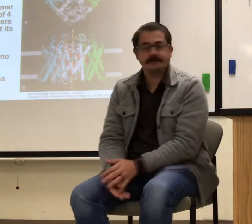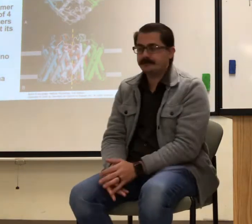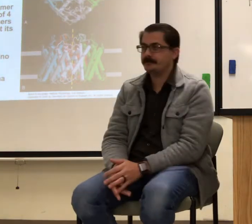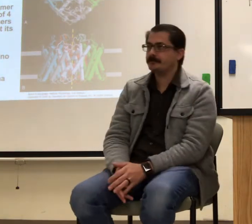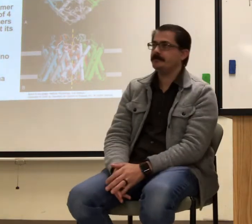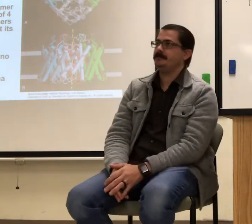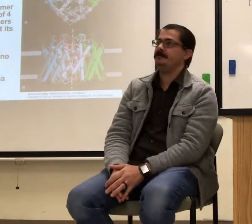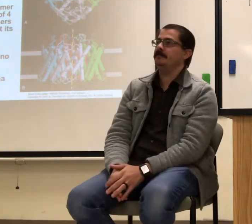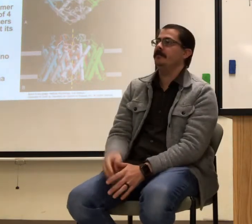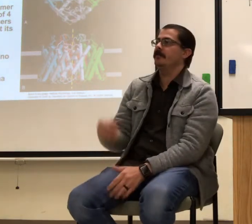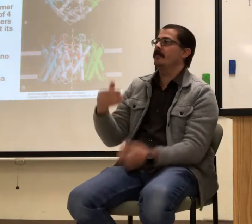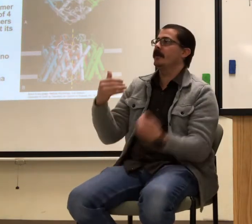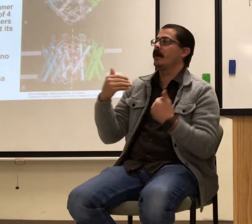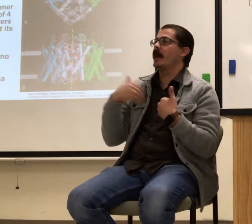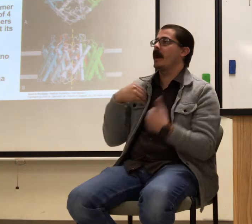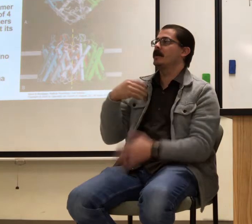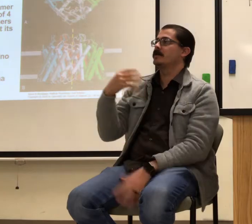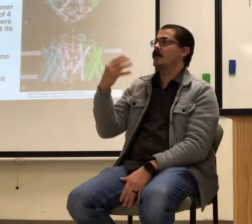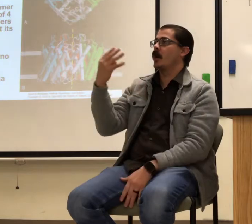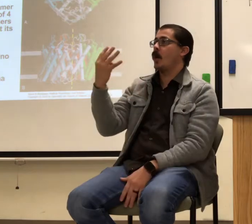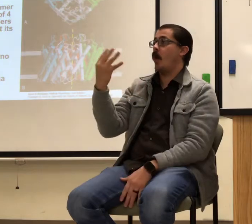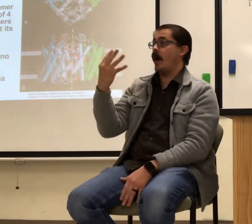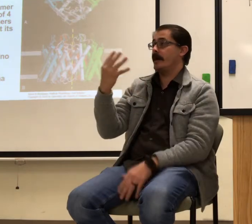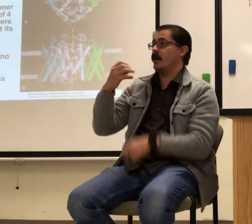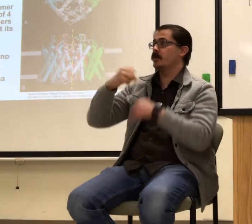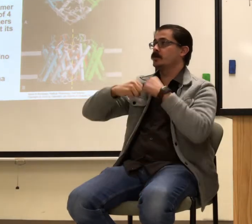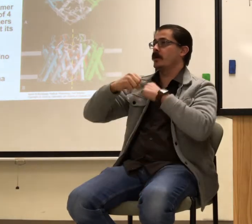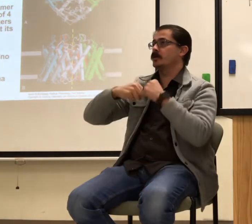It has a quaternary structure.